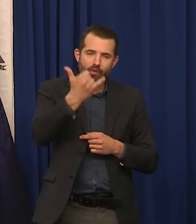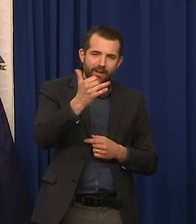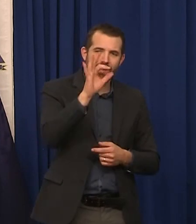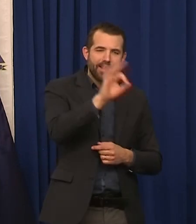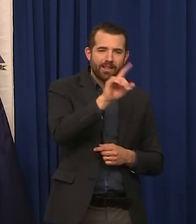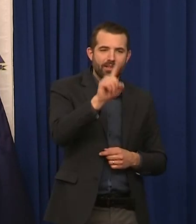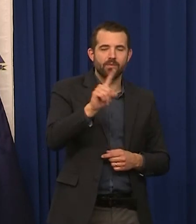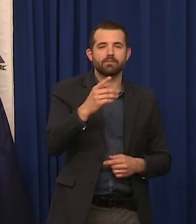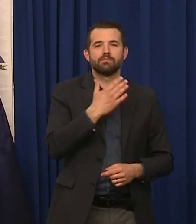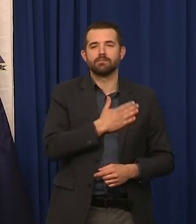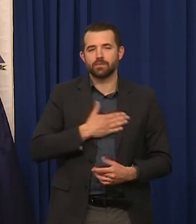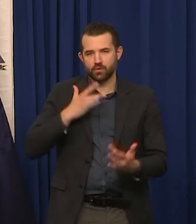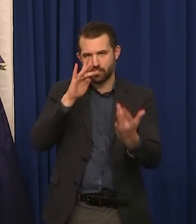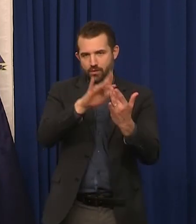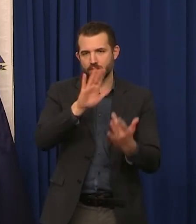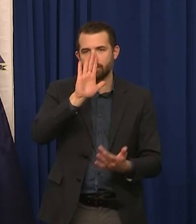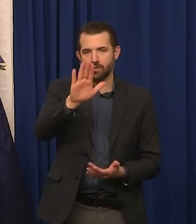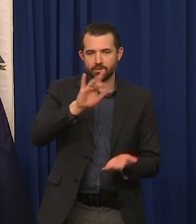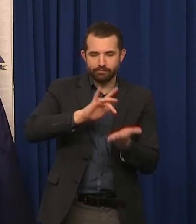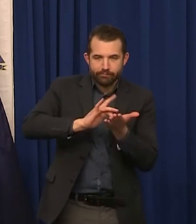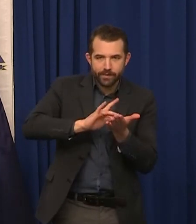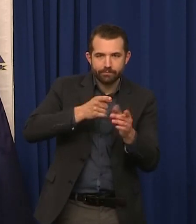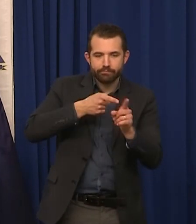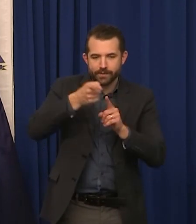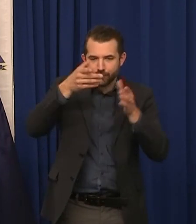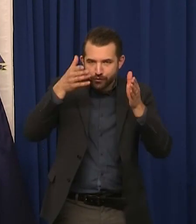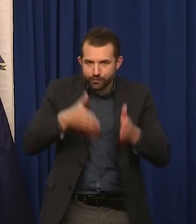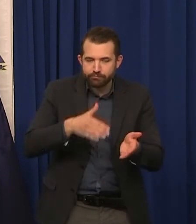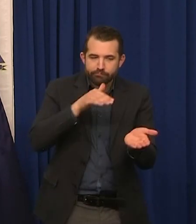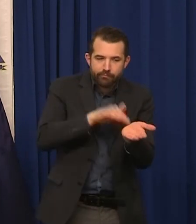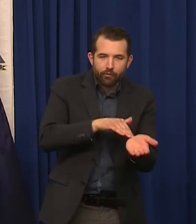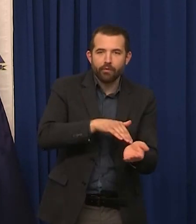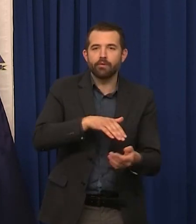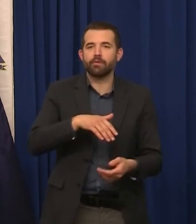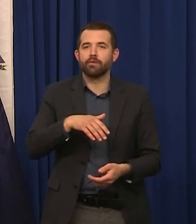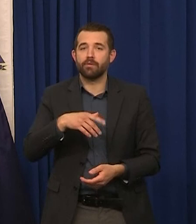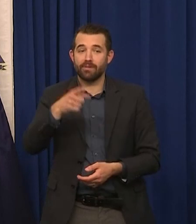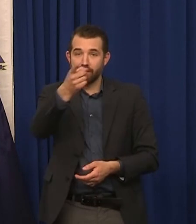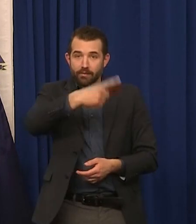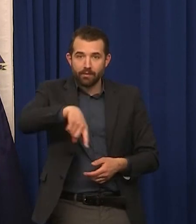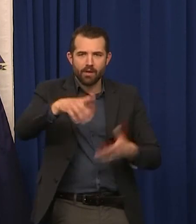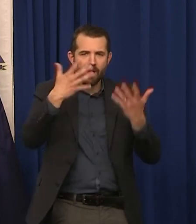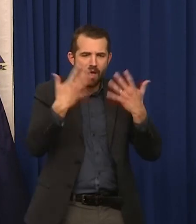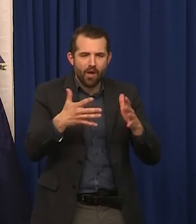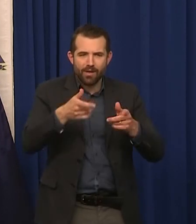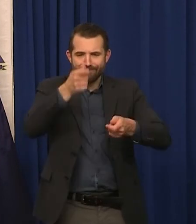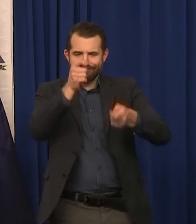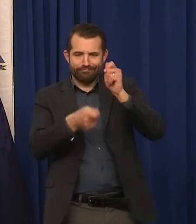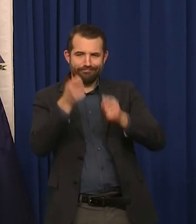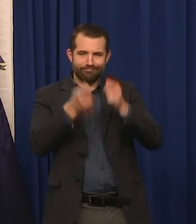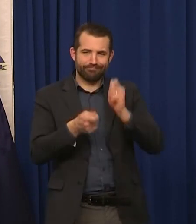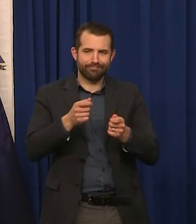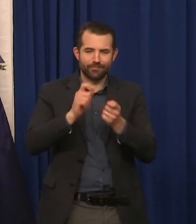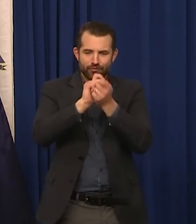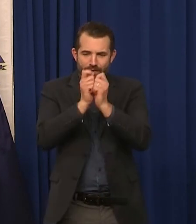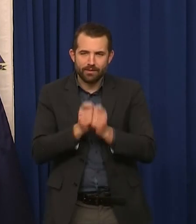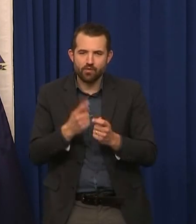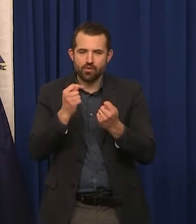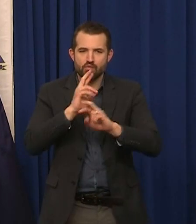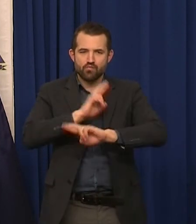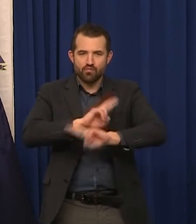have adapted the way that they provide healthcare in order to keep you as safe as possible. They are standing by and have